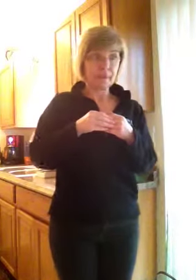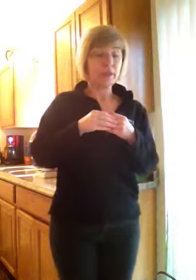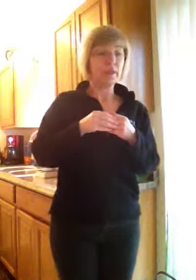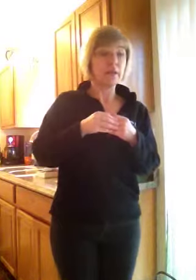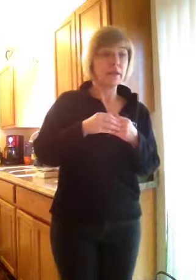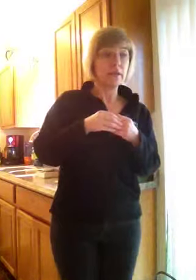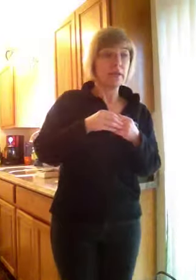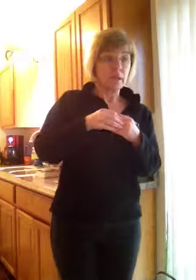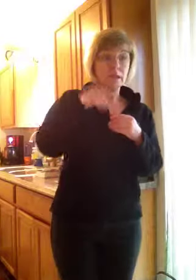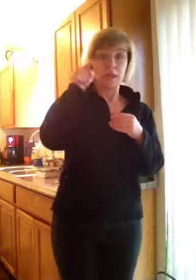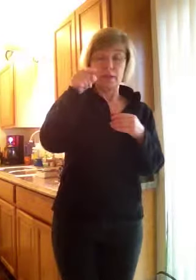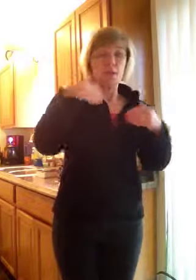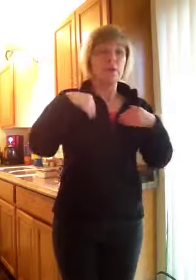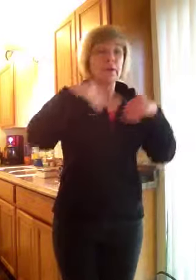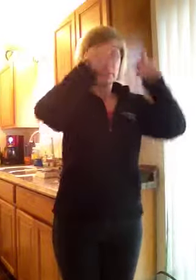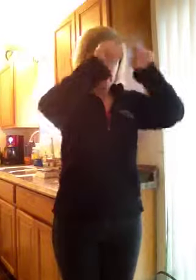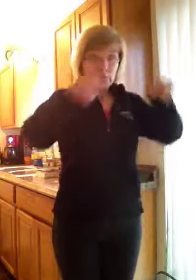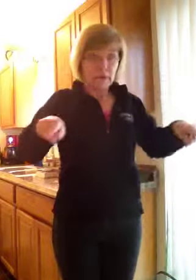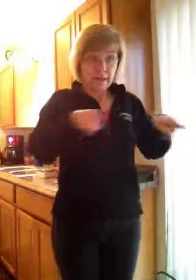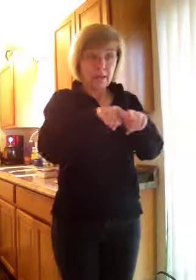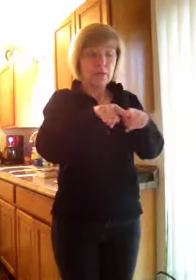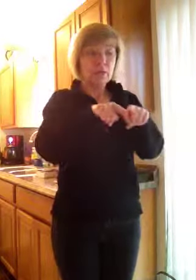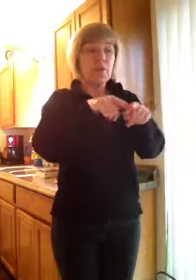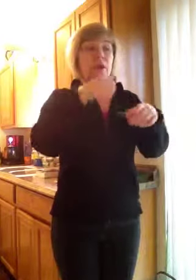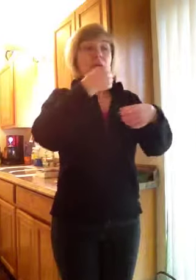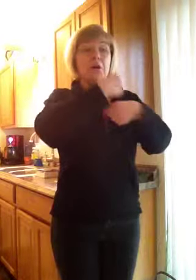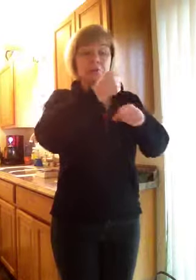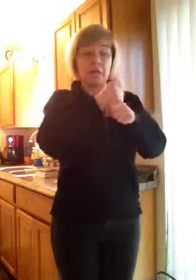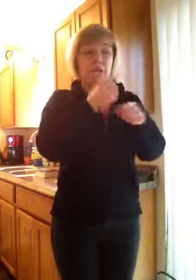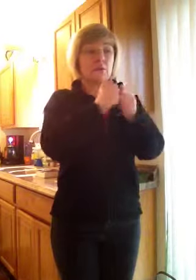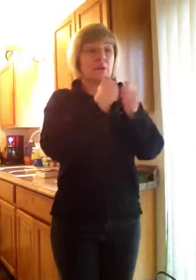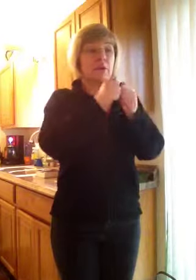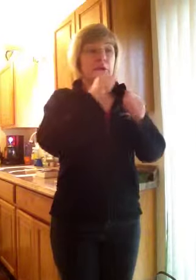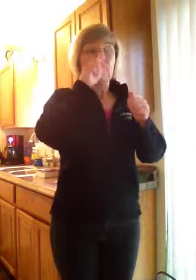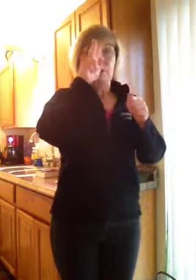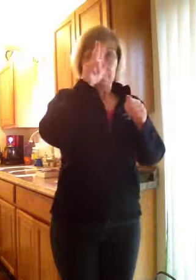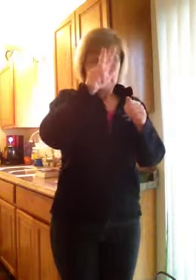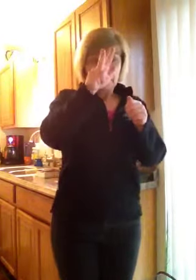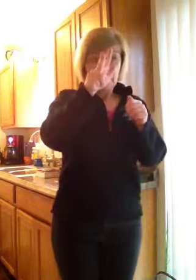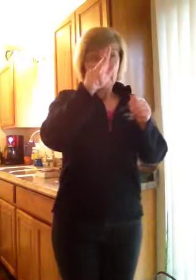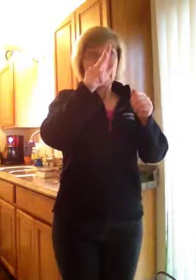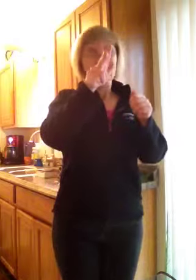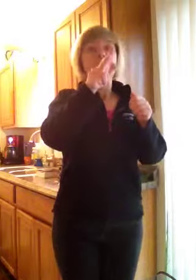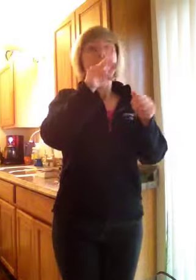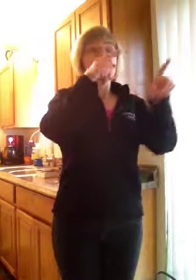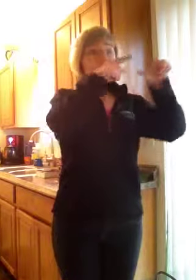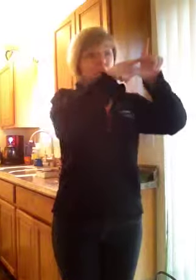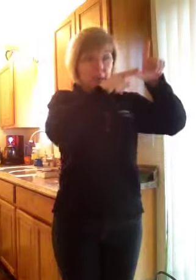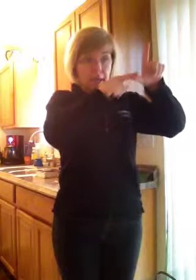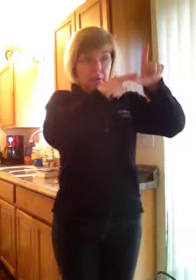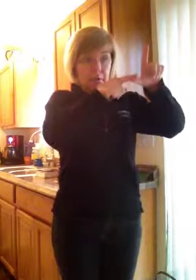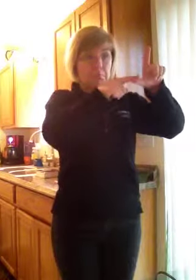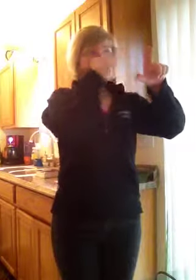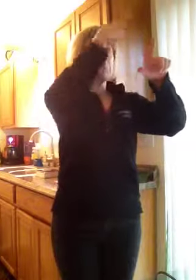made up of 3 angles, each of those angles has its own measurement in degrees. And the important thing is that those 3